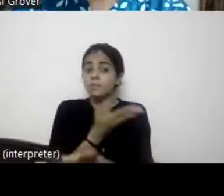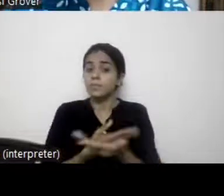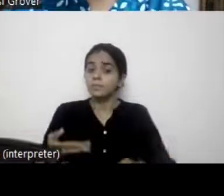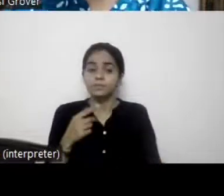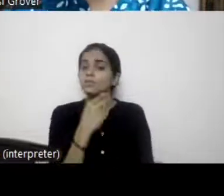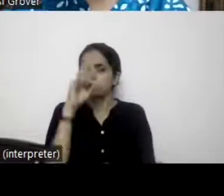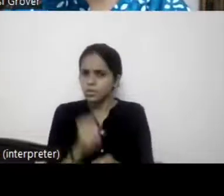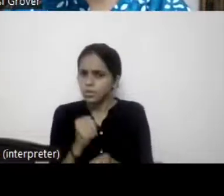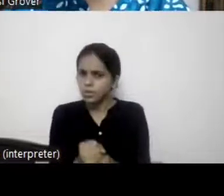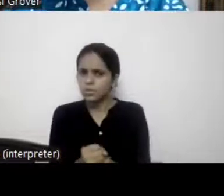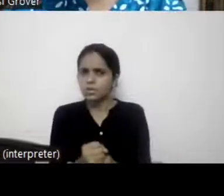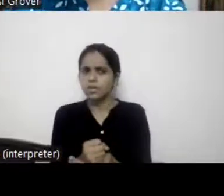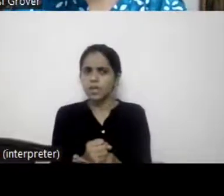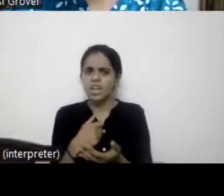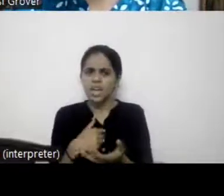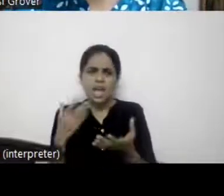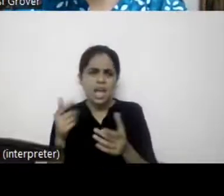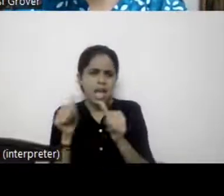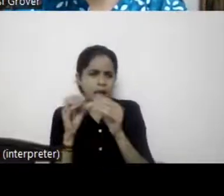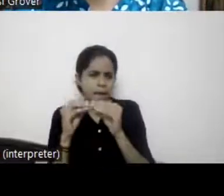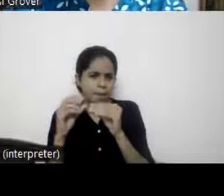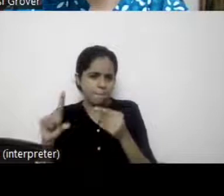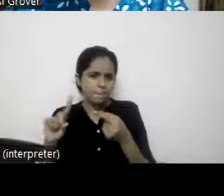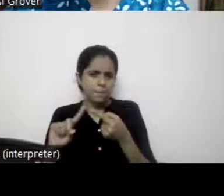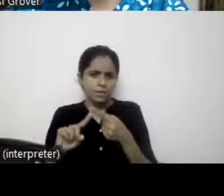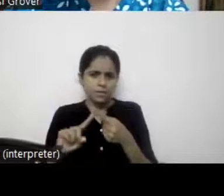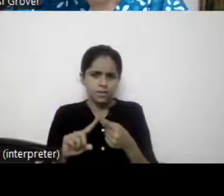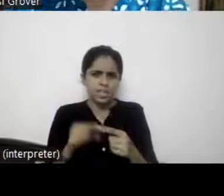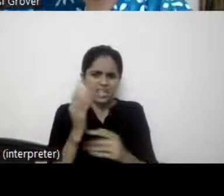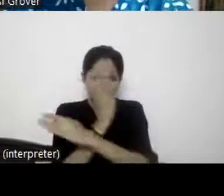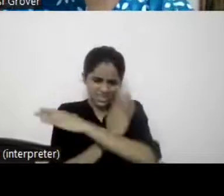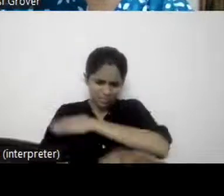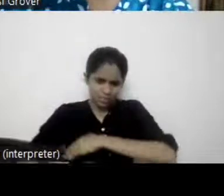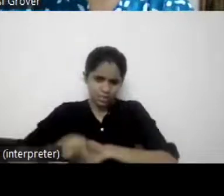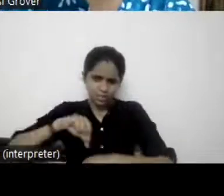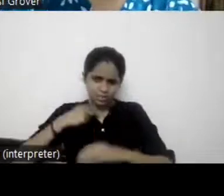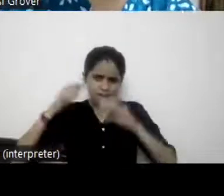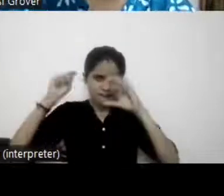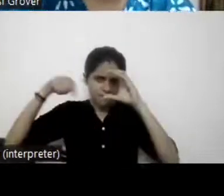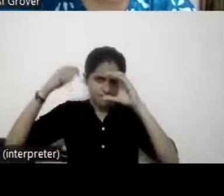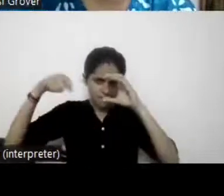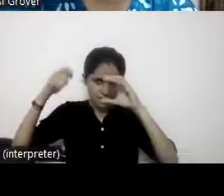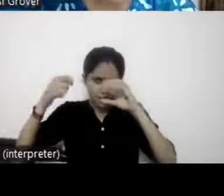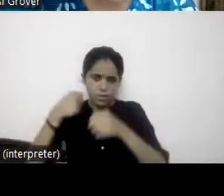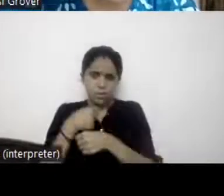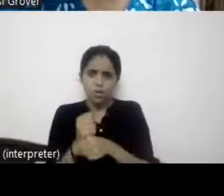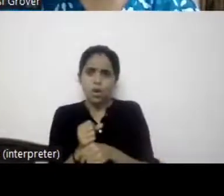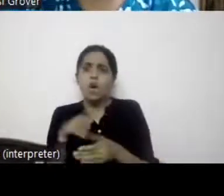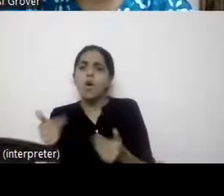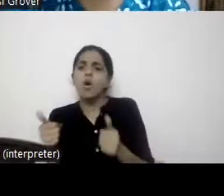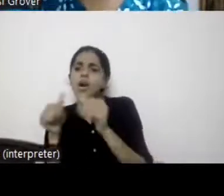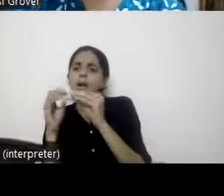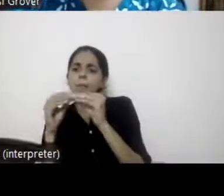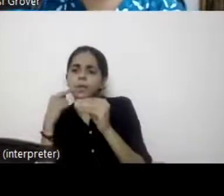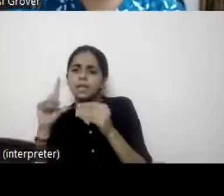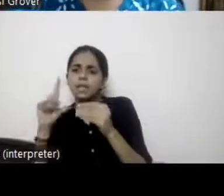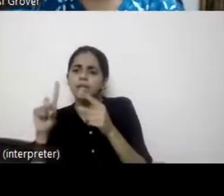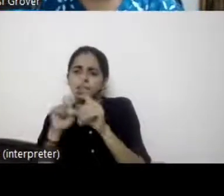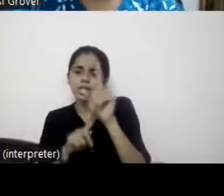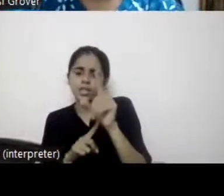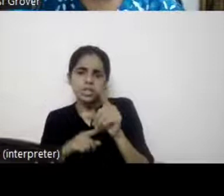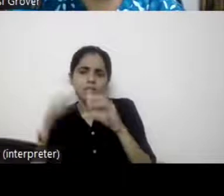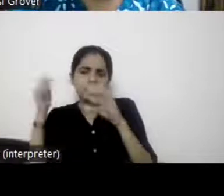wish to talk about. Who decides what is ability? So are we creating disability cinema or ability